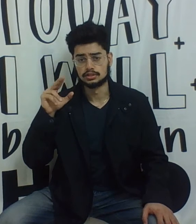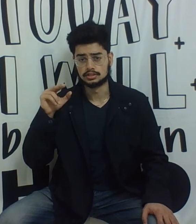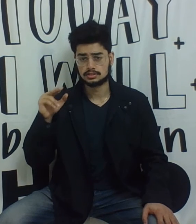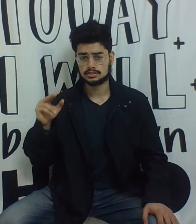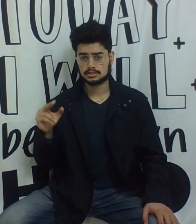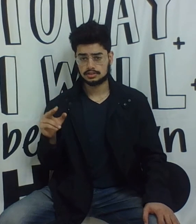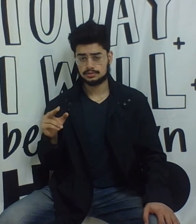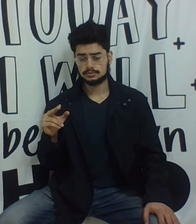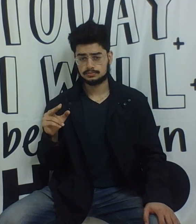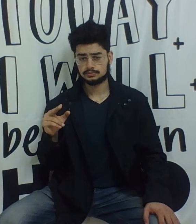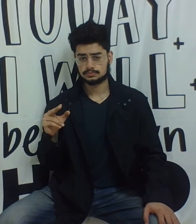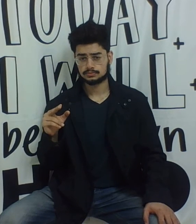conflicts?